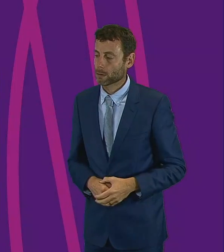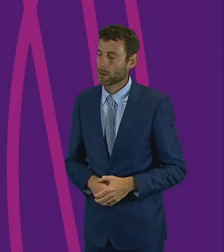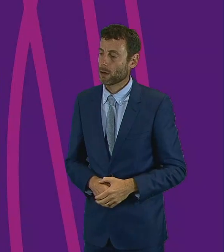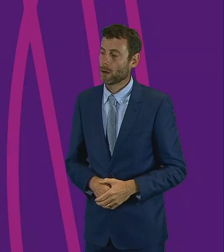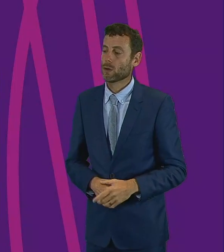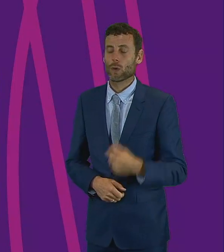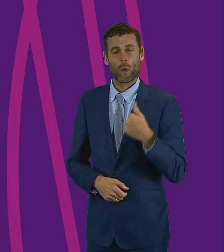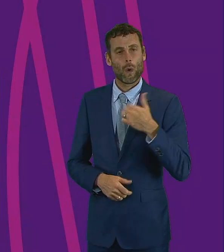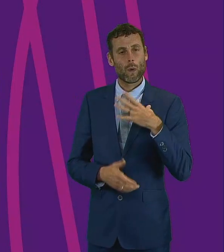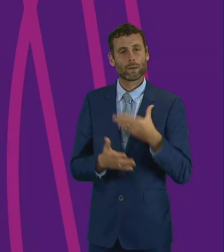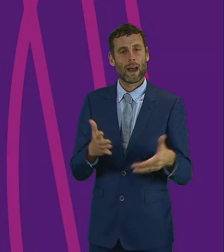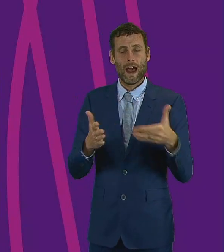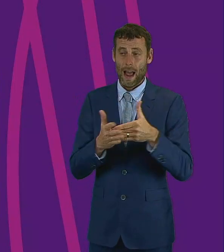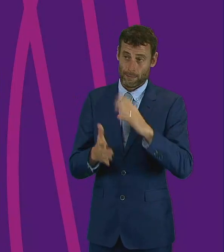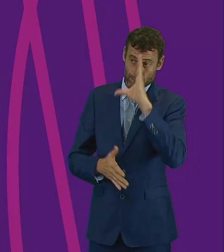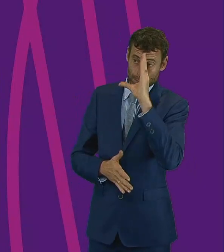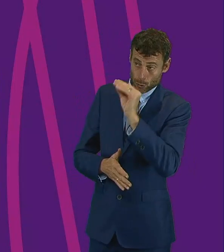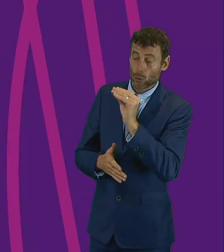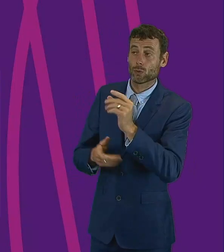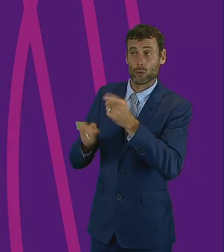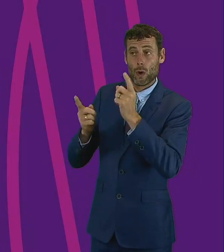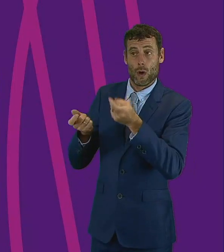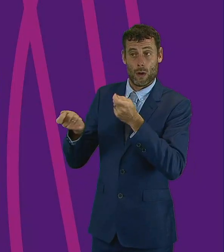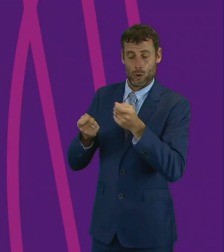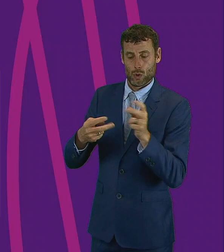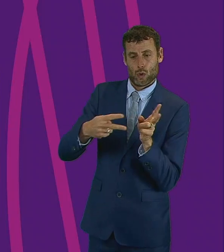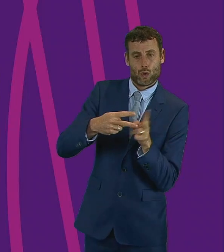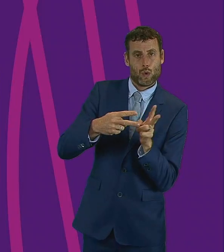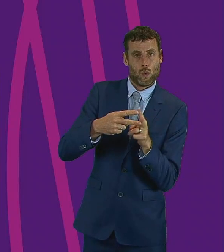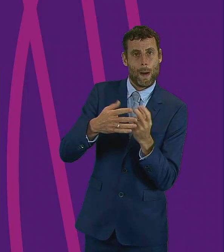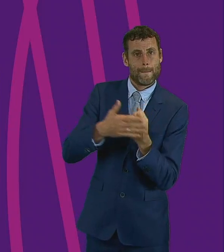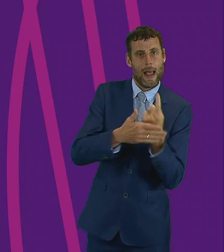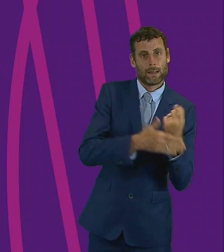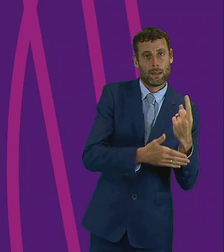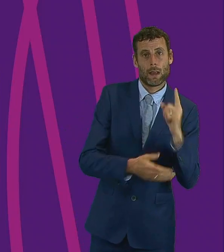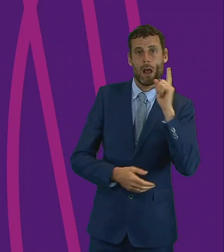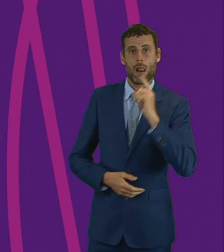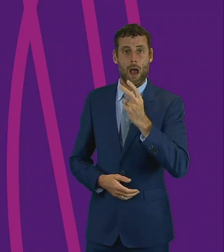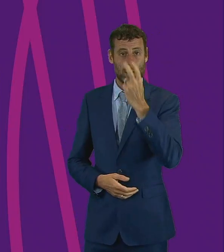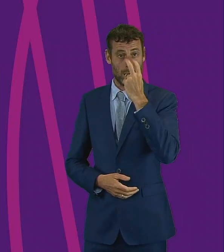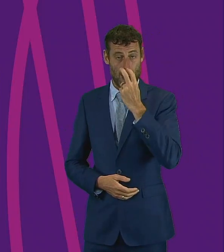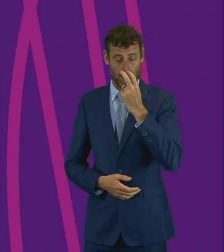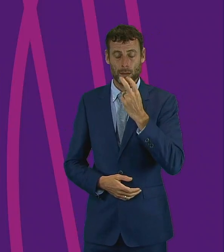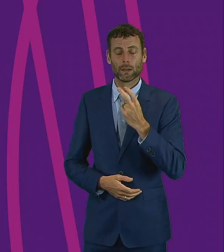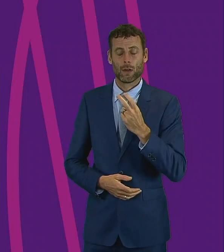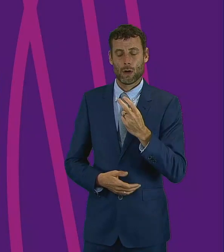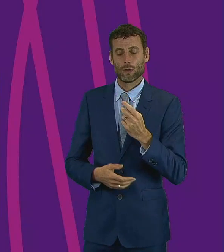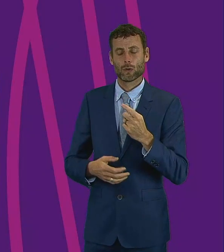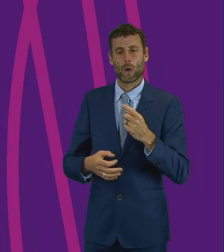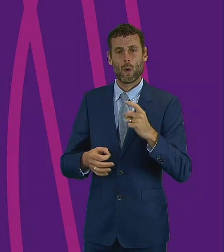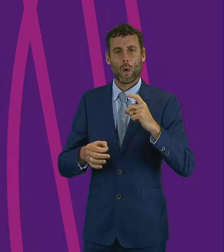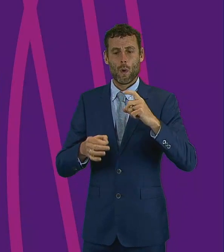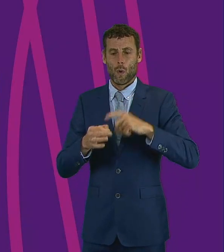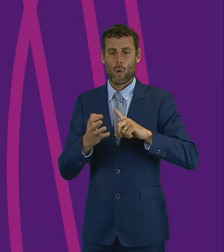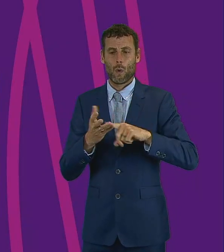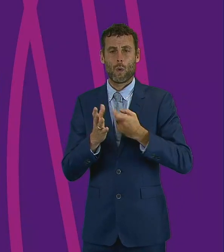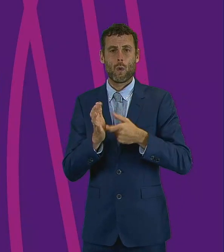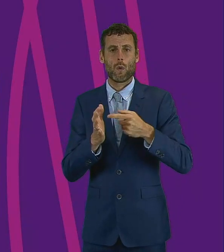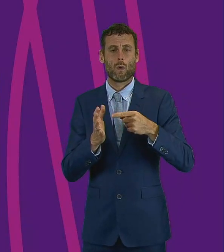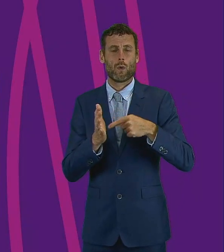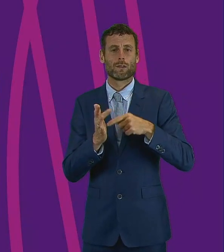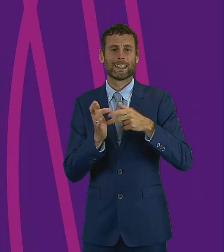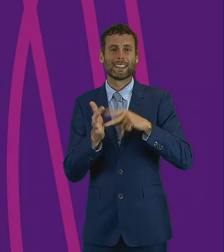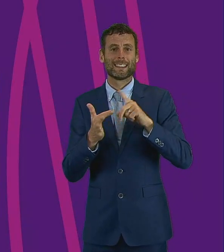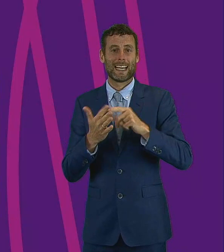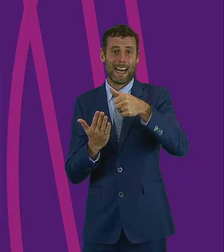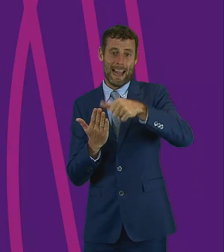let me just briefly mention 2 other matters. Last night, we announced that Greece has been added to the list of countries subject to quarantine